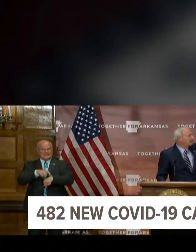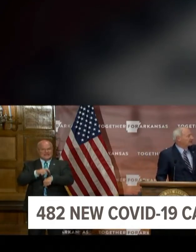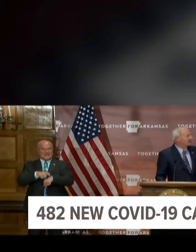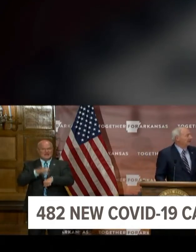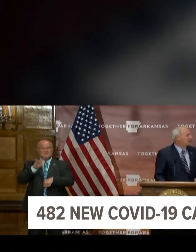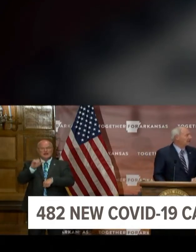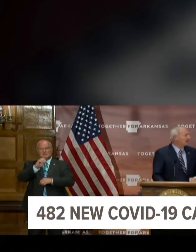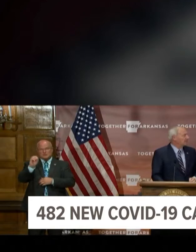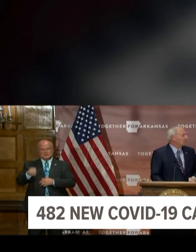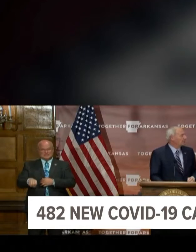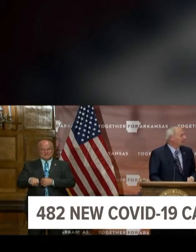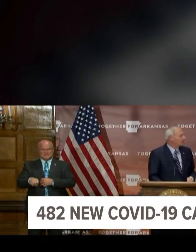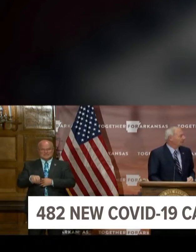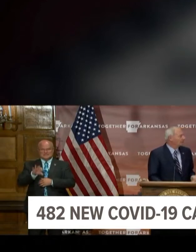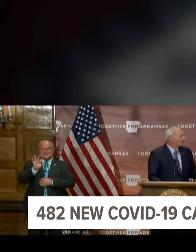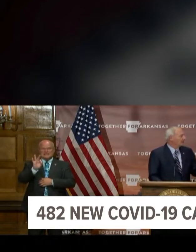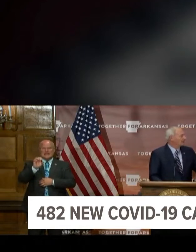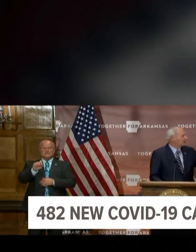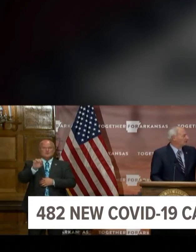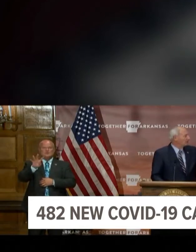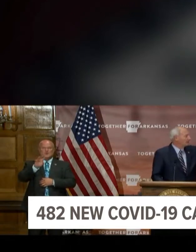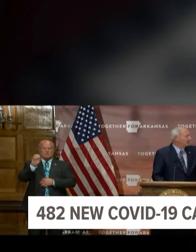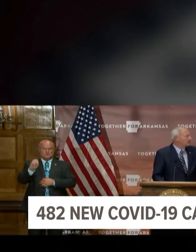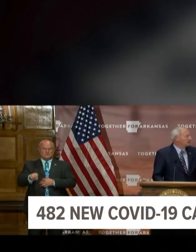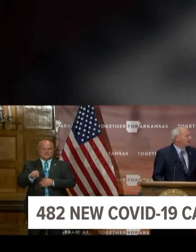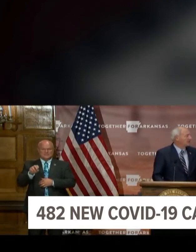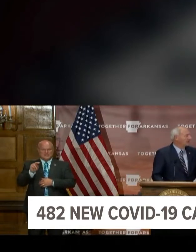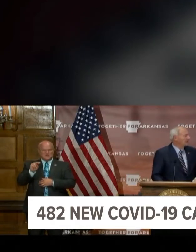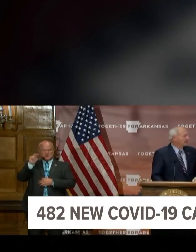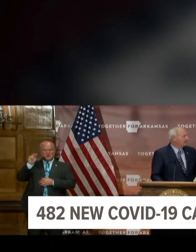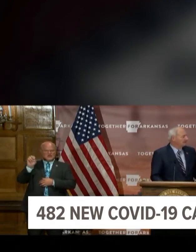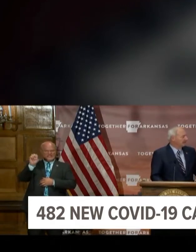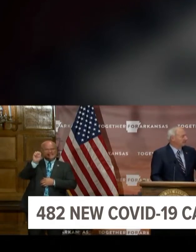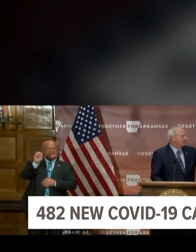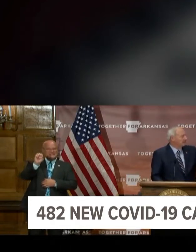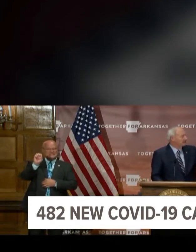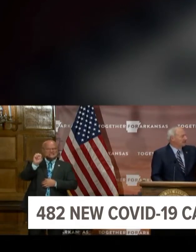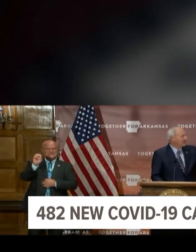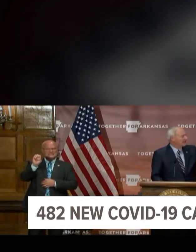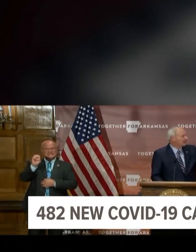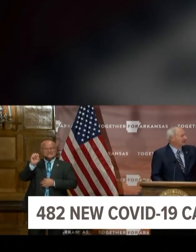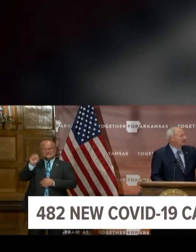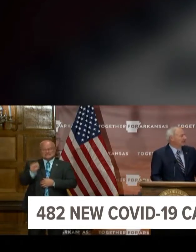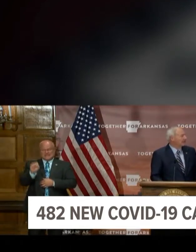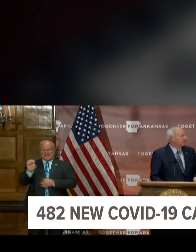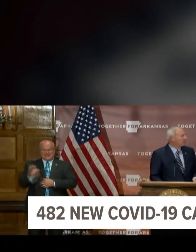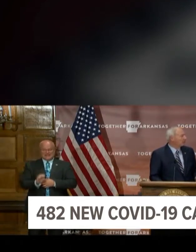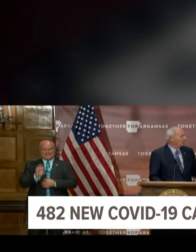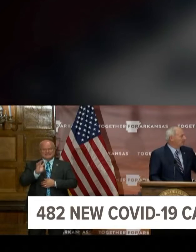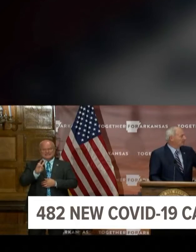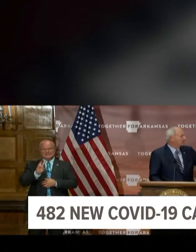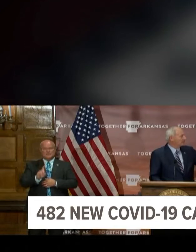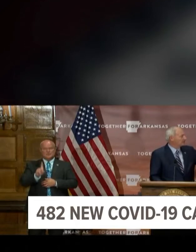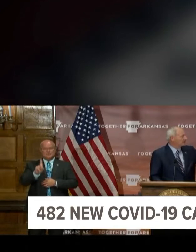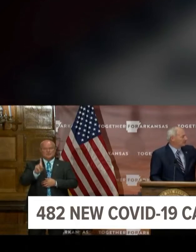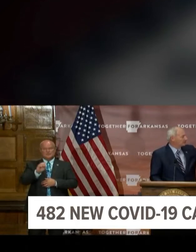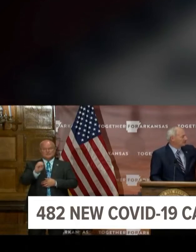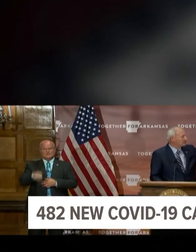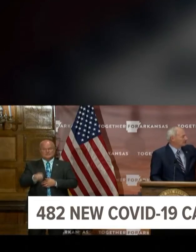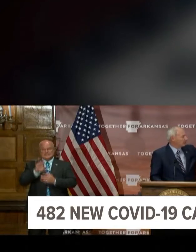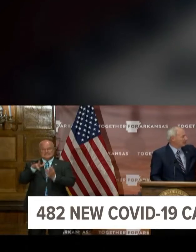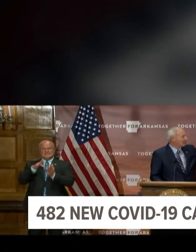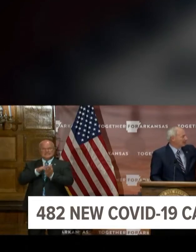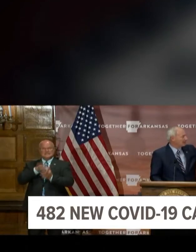by percentage is 9.4% in the Northeast, followed by the Southeast at 7.1%,